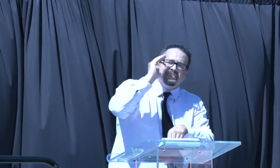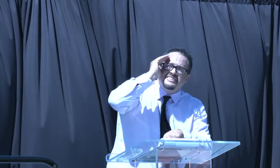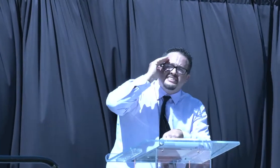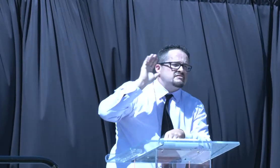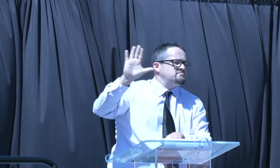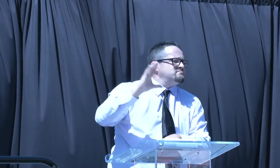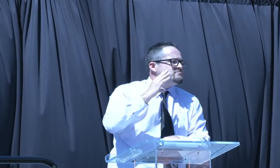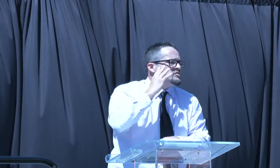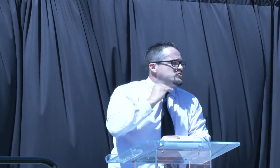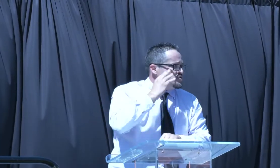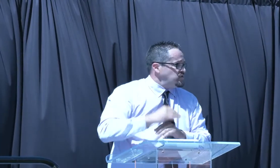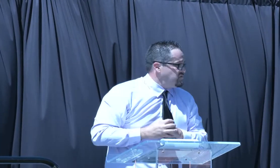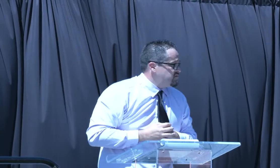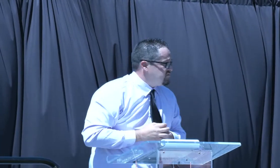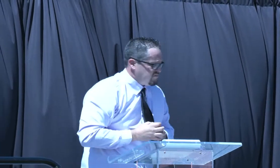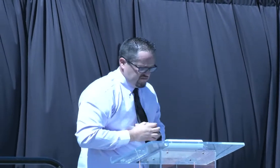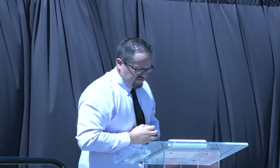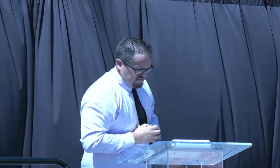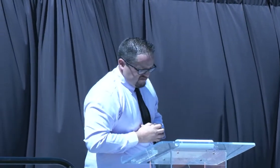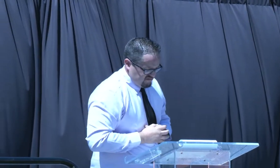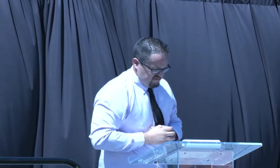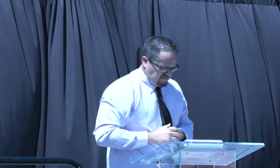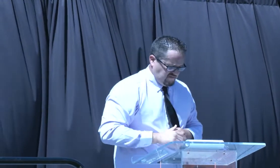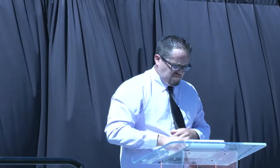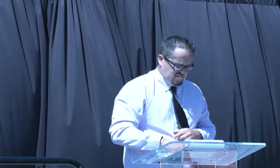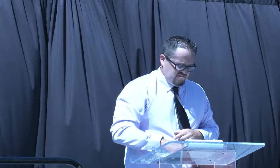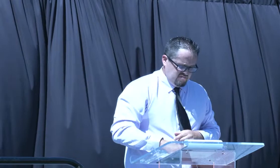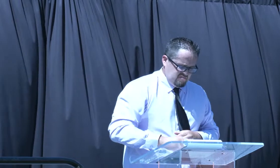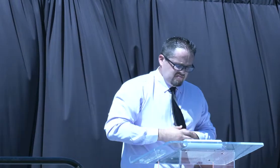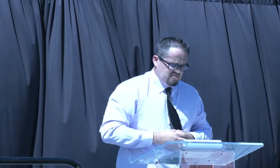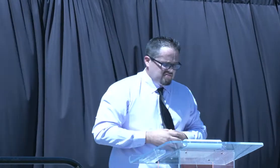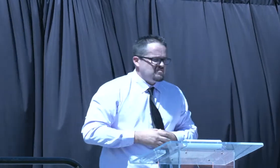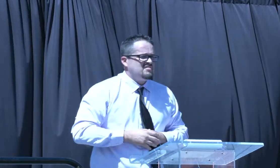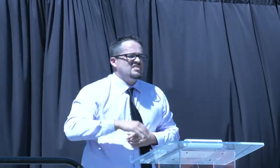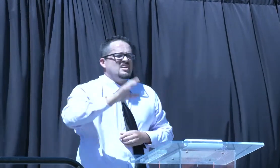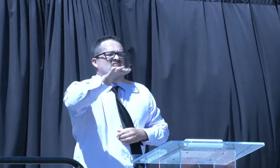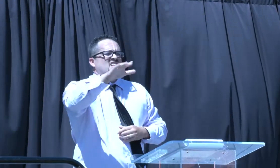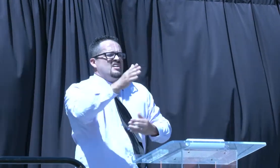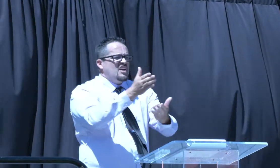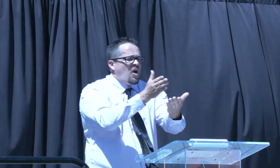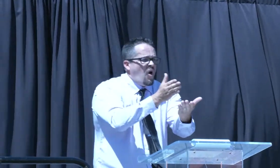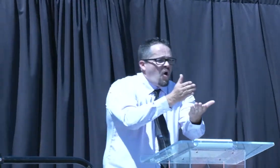to counsel you and listen to their advice and experience.